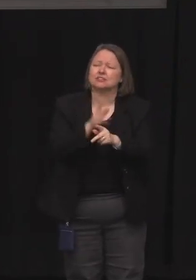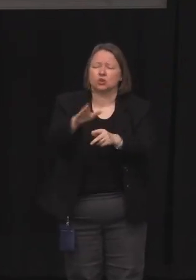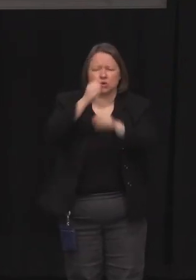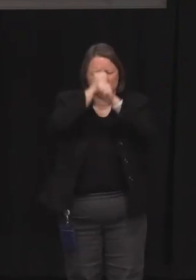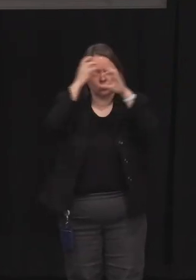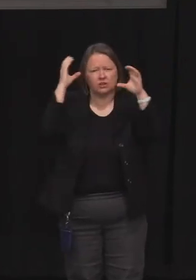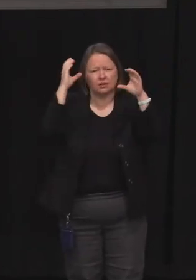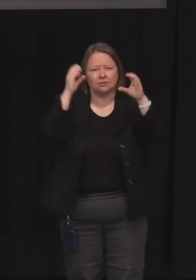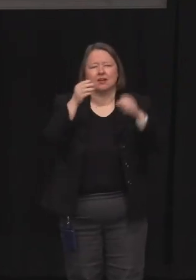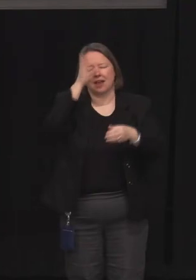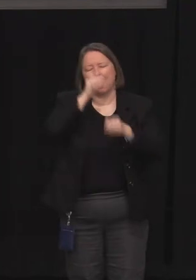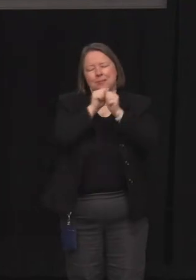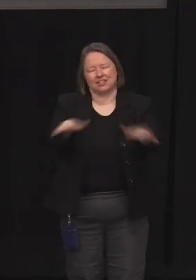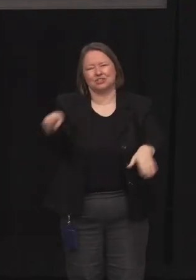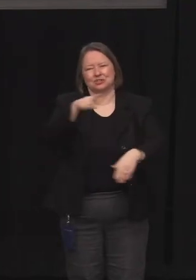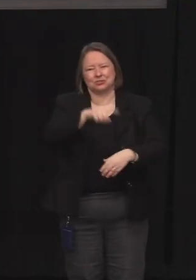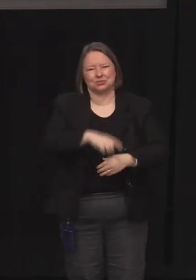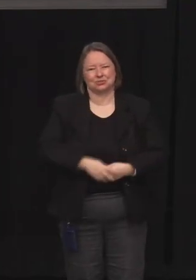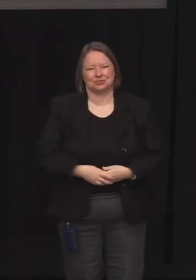your dream. God bless you.